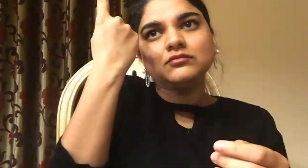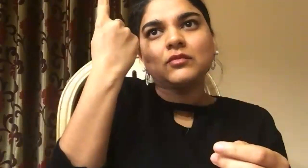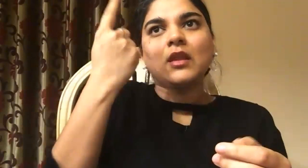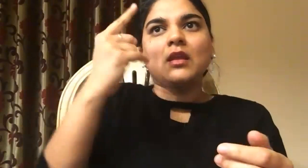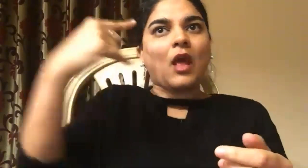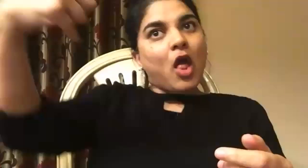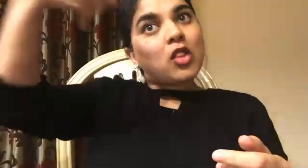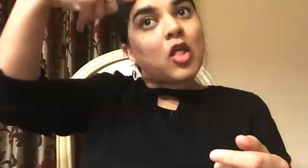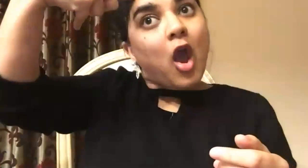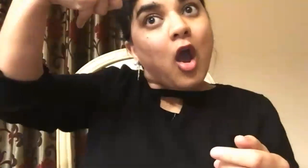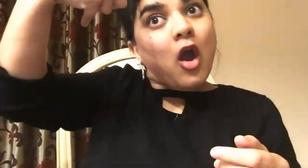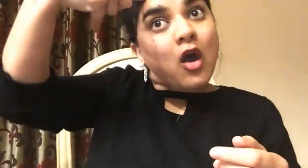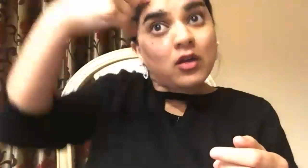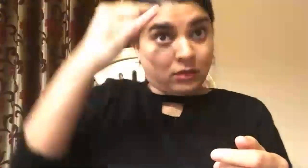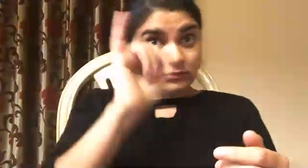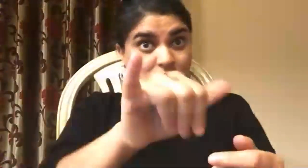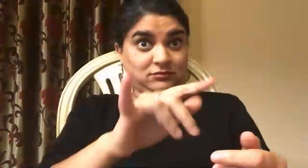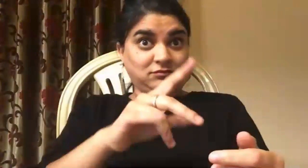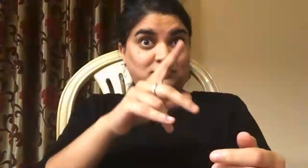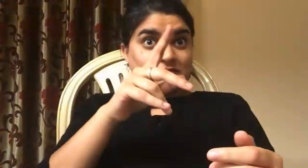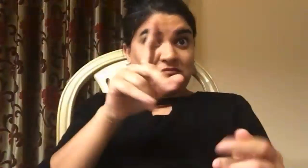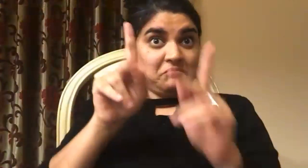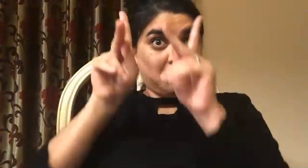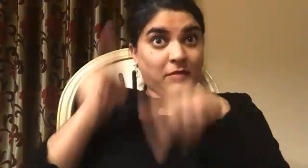and access to basic needs like language can be met.